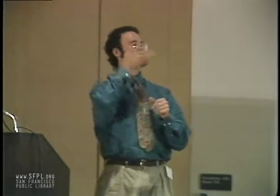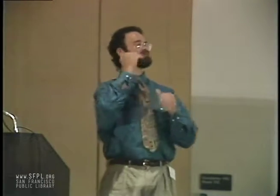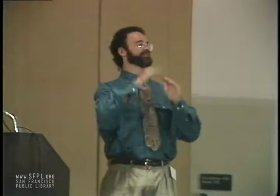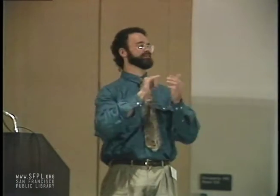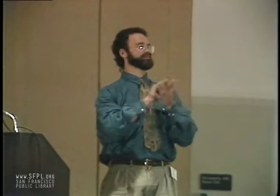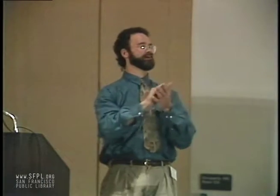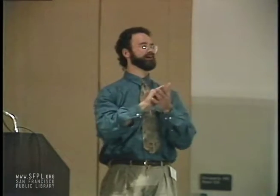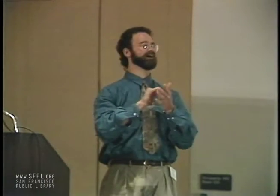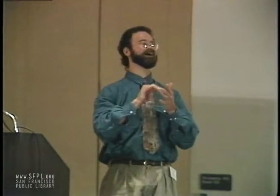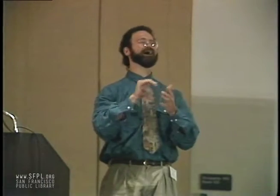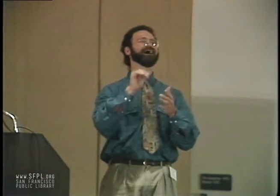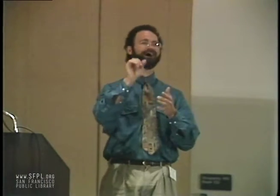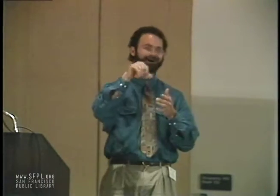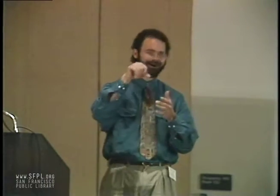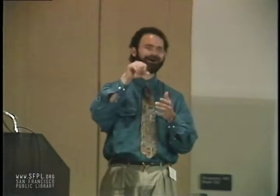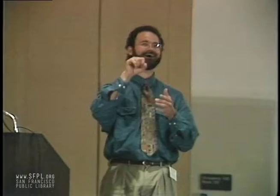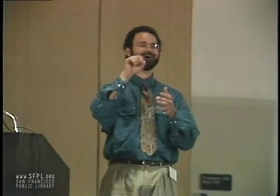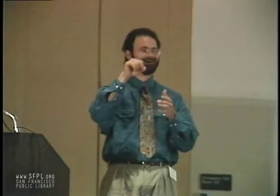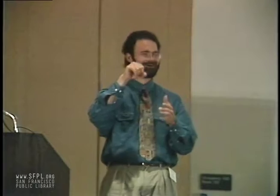But the older sister knew better than that,